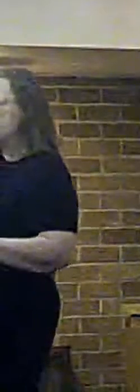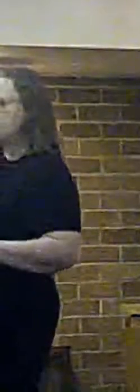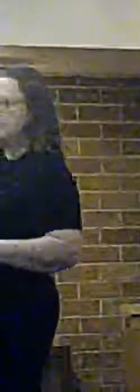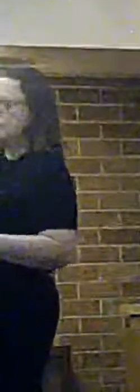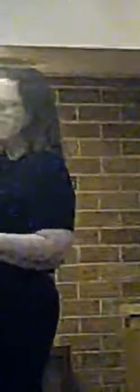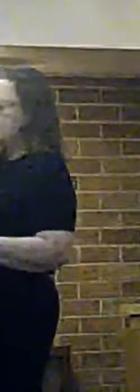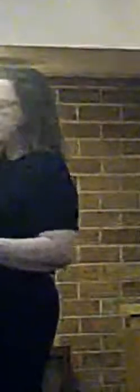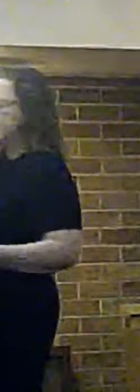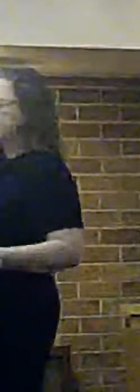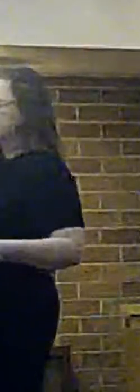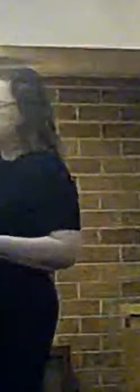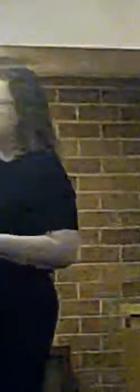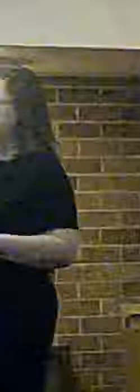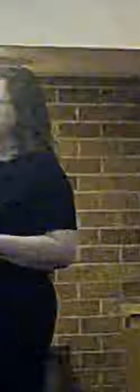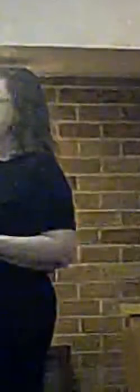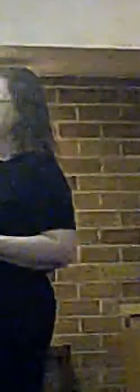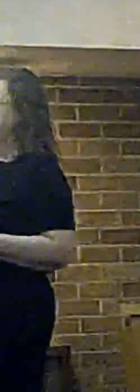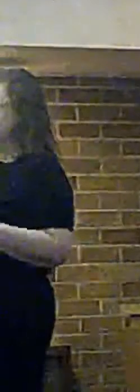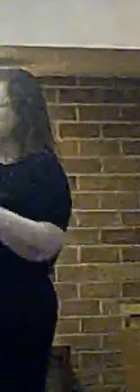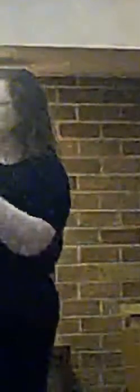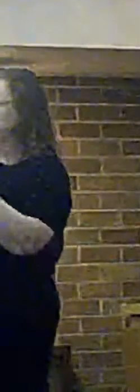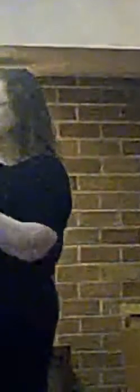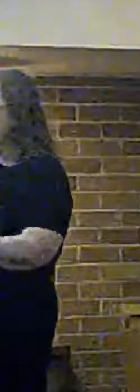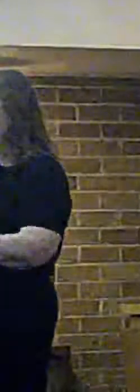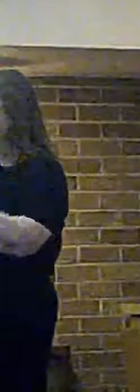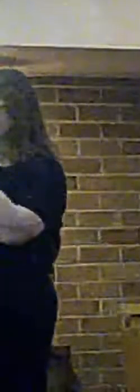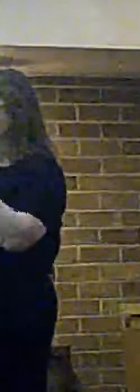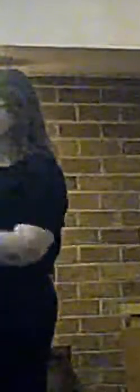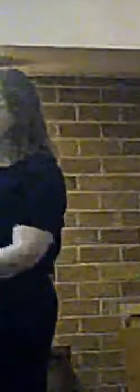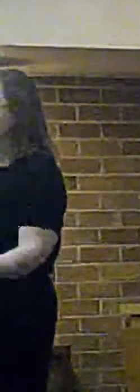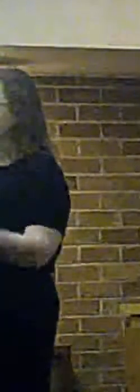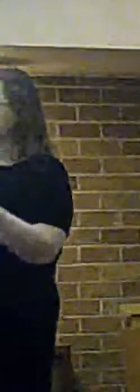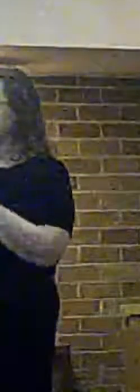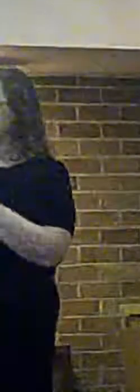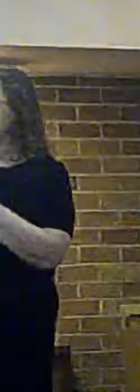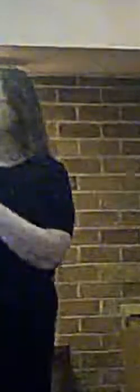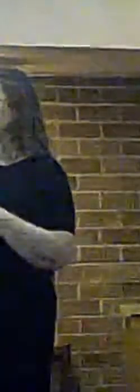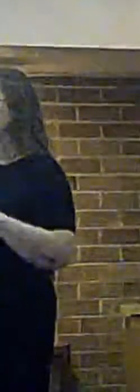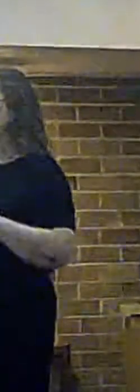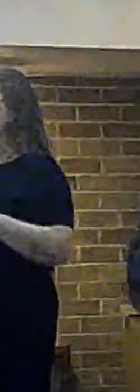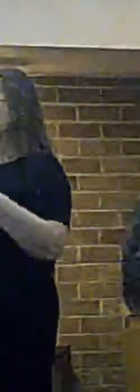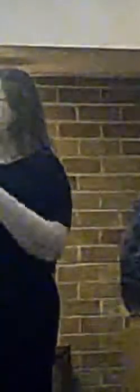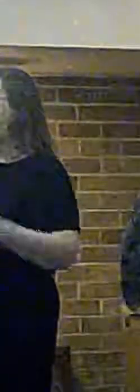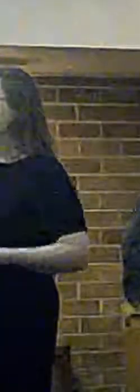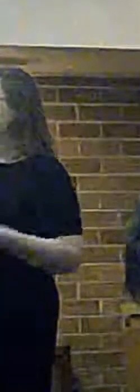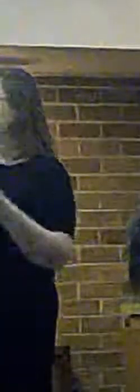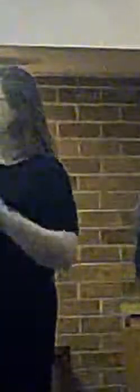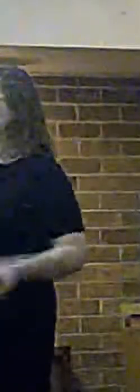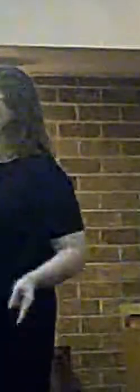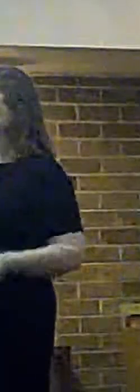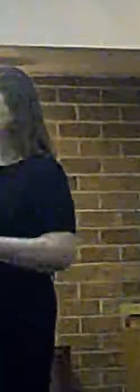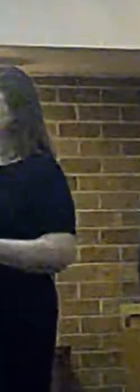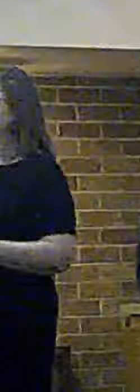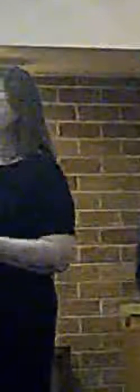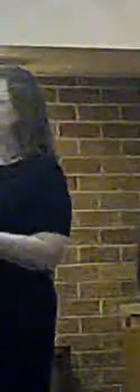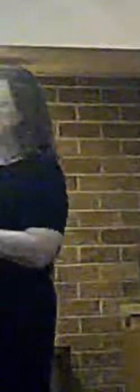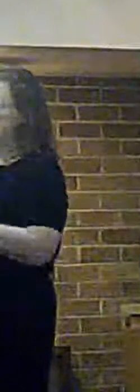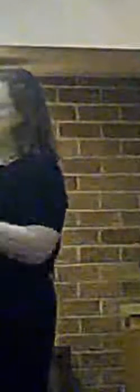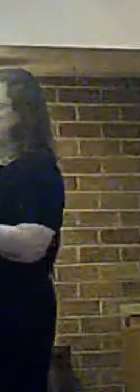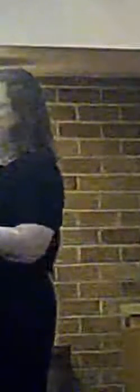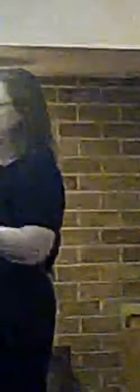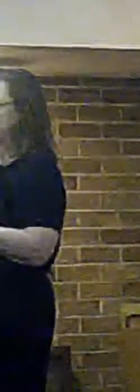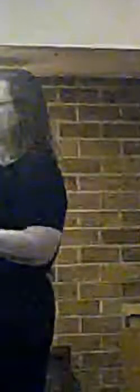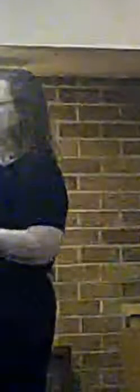make structural changes, i.e. we have to reduce the number of fire engines and therefore fire stations. The